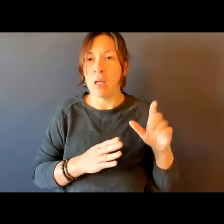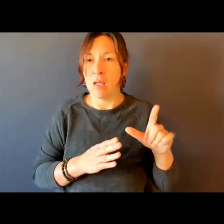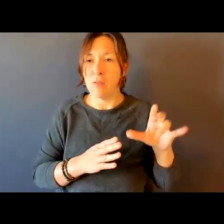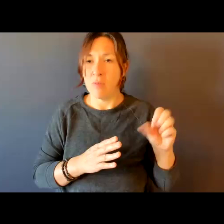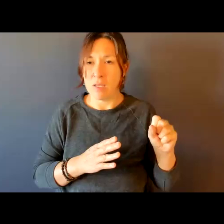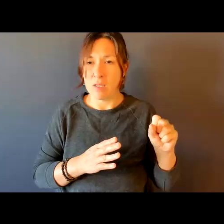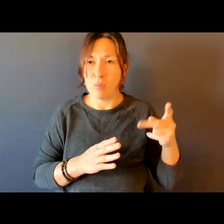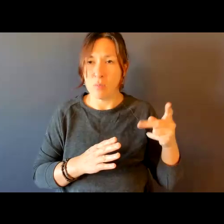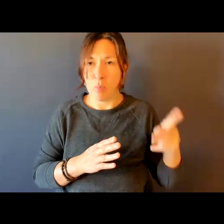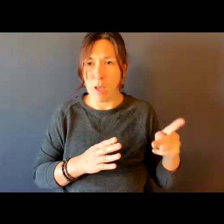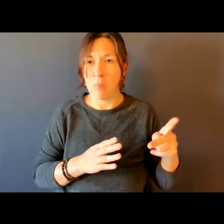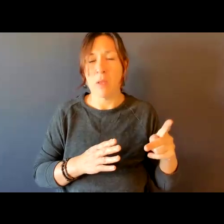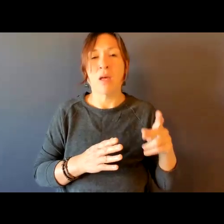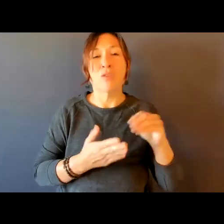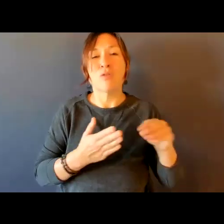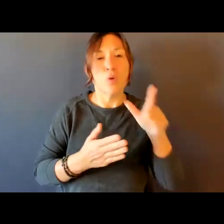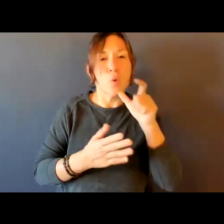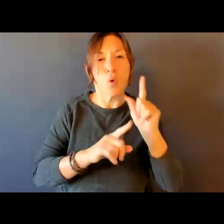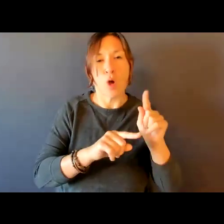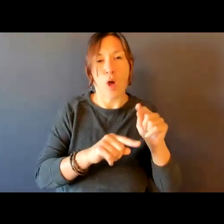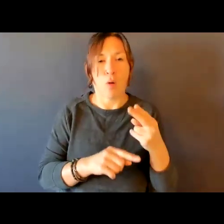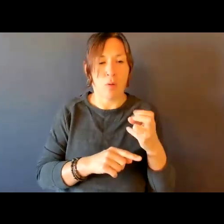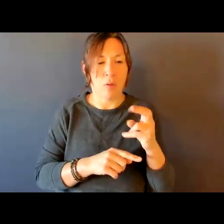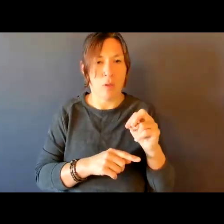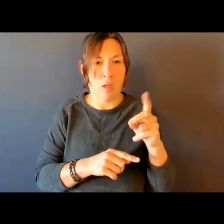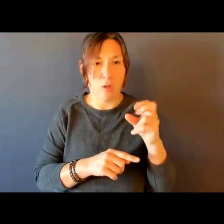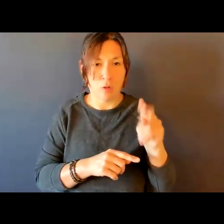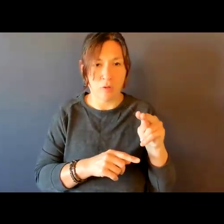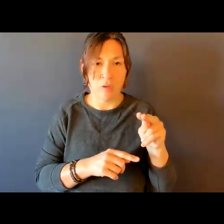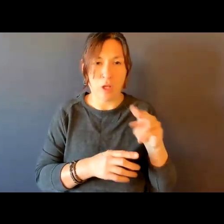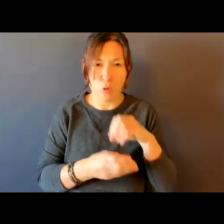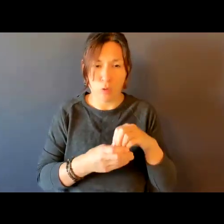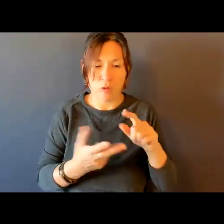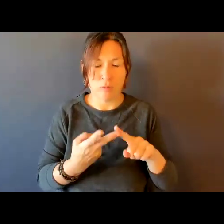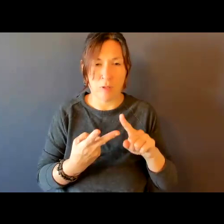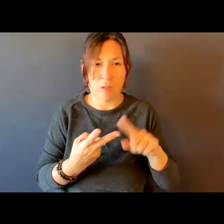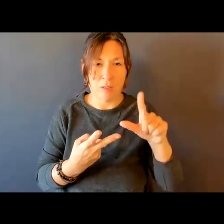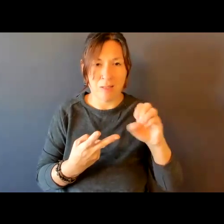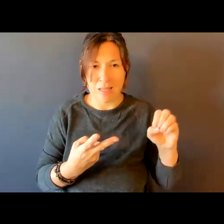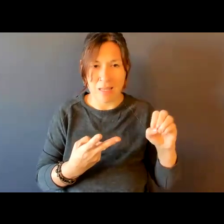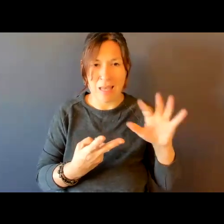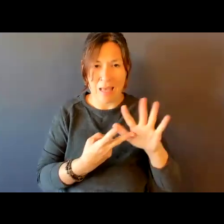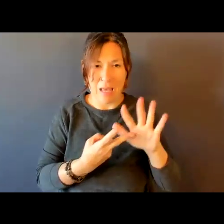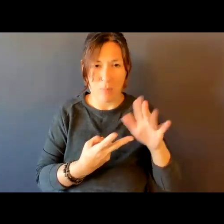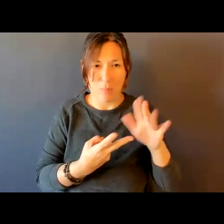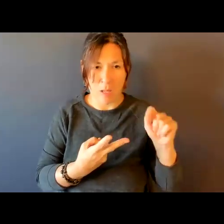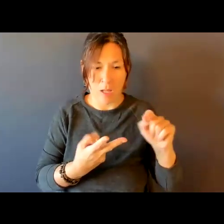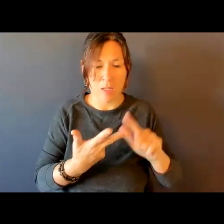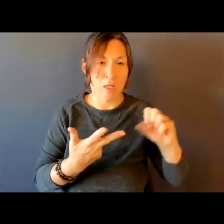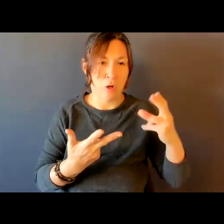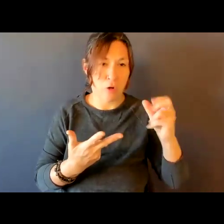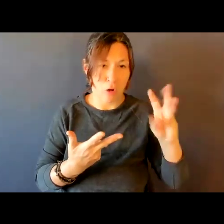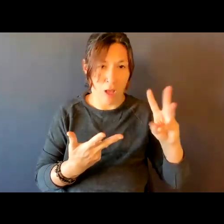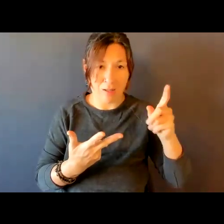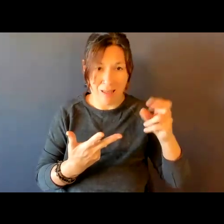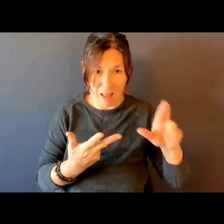attend the Henderson Inclusion School, Lee Academy Pilot, Shaw Taylor Elementary School, and Tech Boston